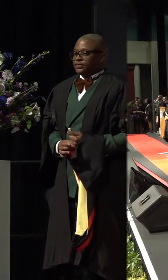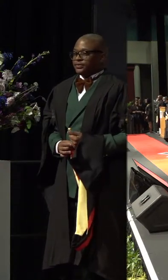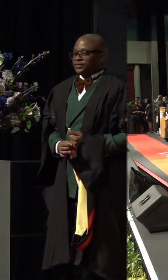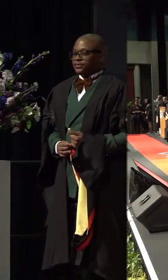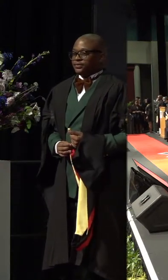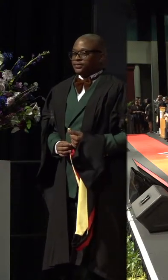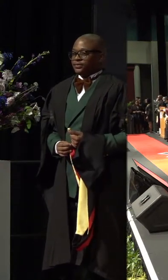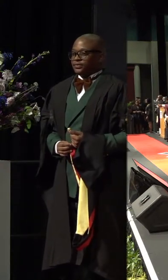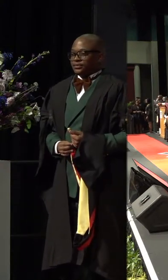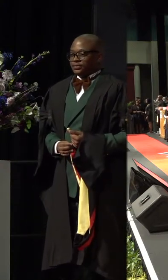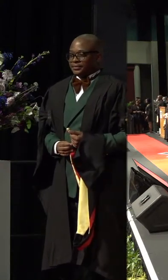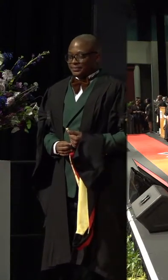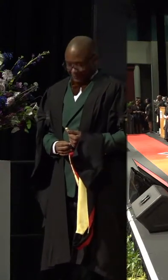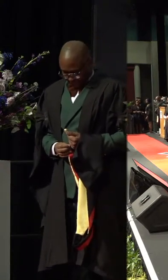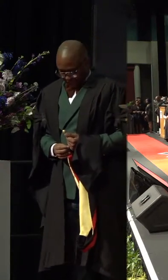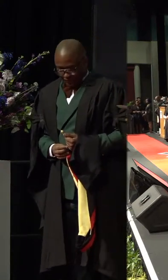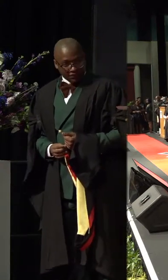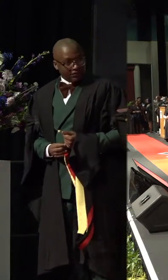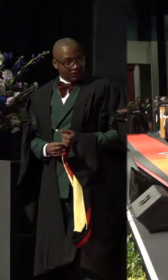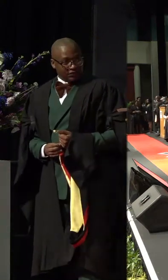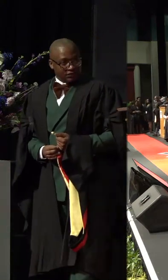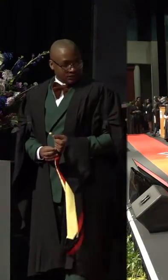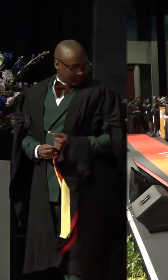Pilasande Dr. Hlomuka.